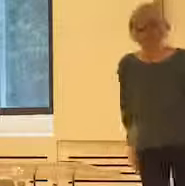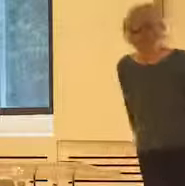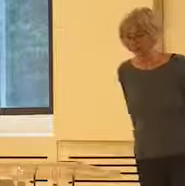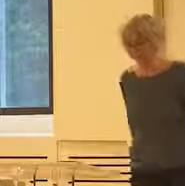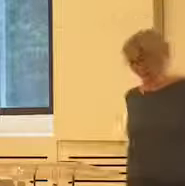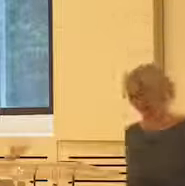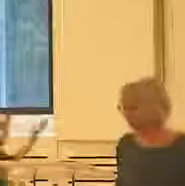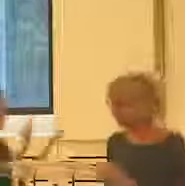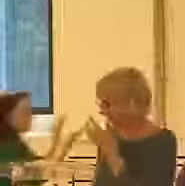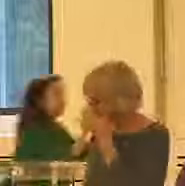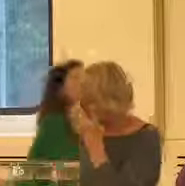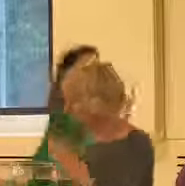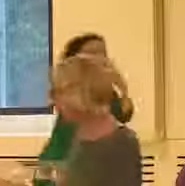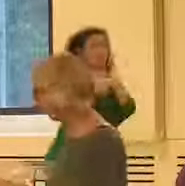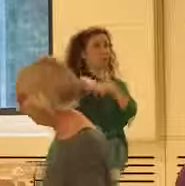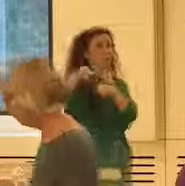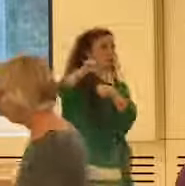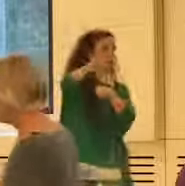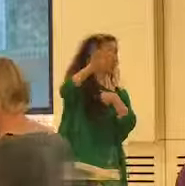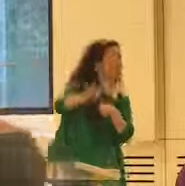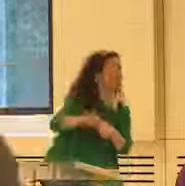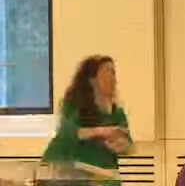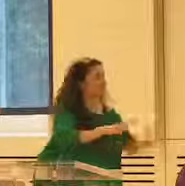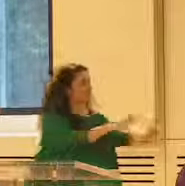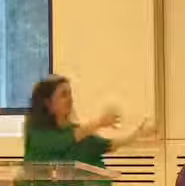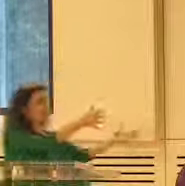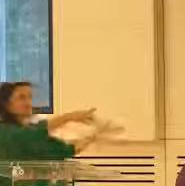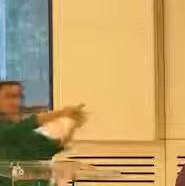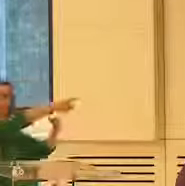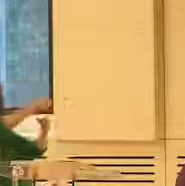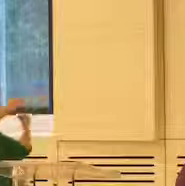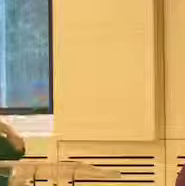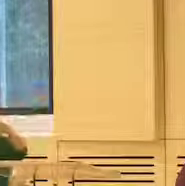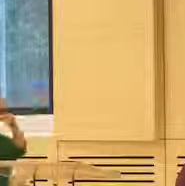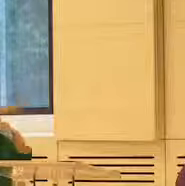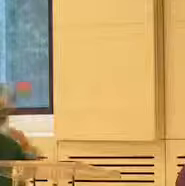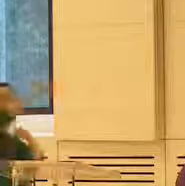you do? Thank you. Anyone wants to respond to that comment?